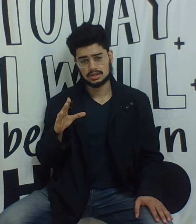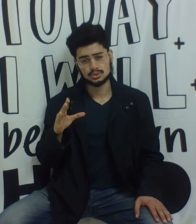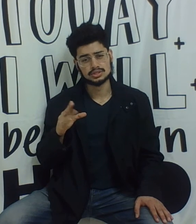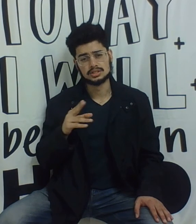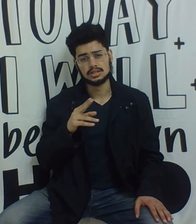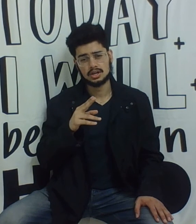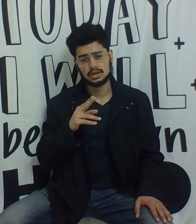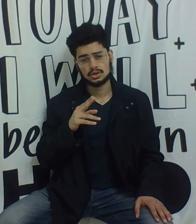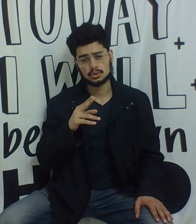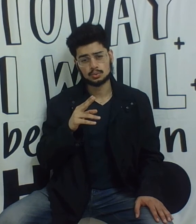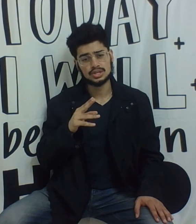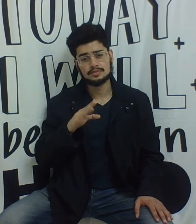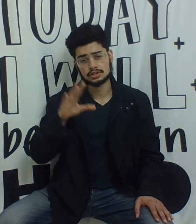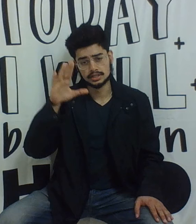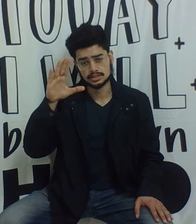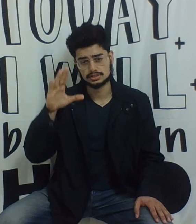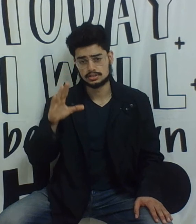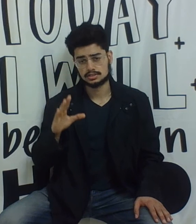You see, when you have all the answers,